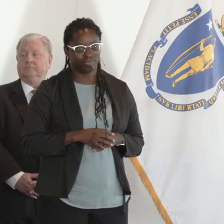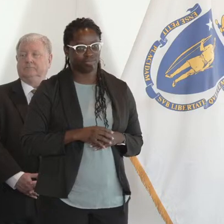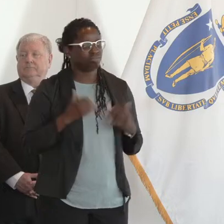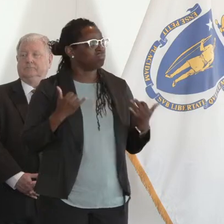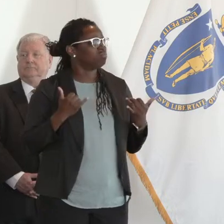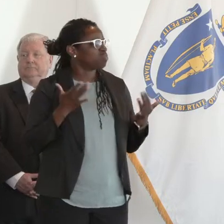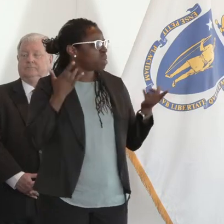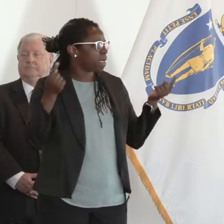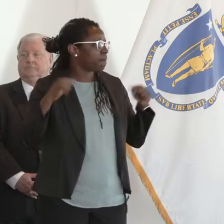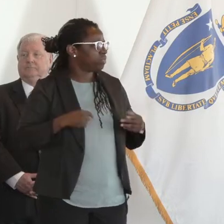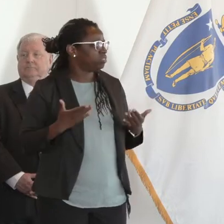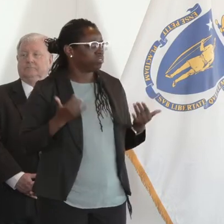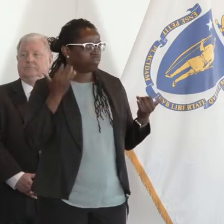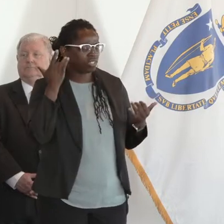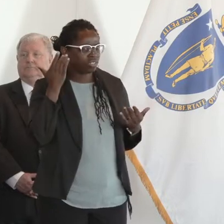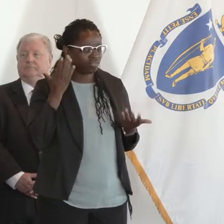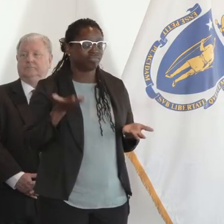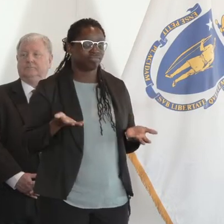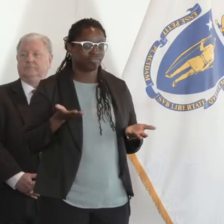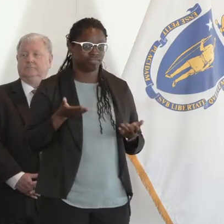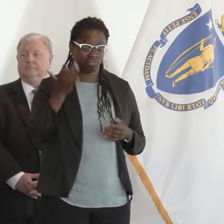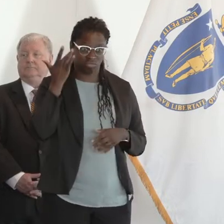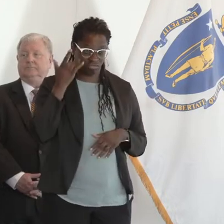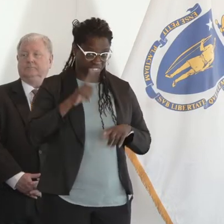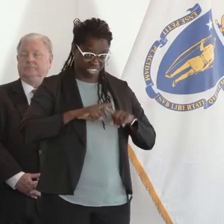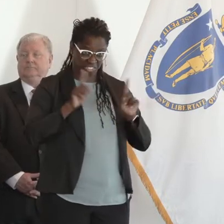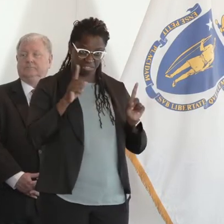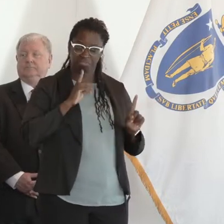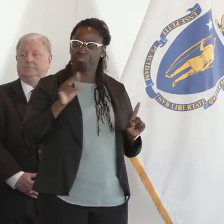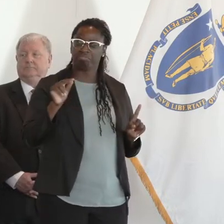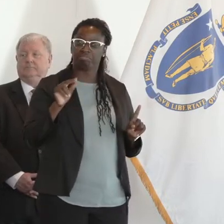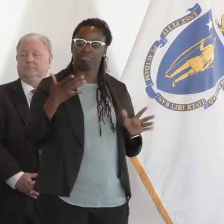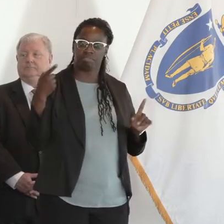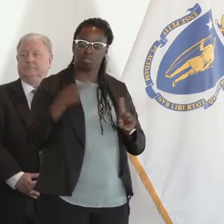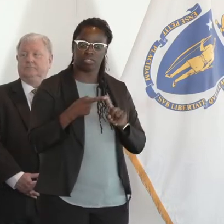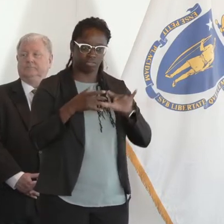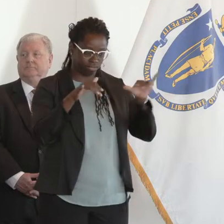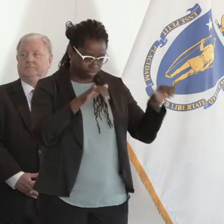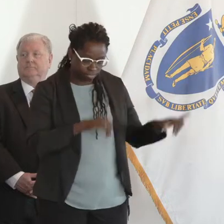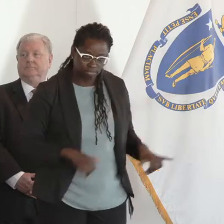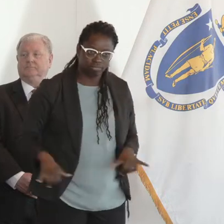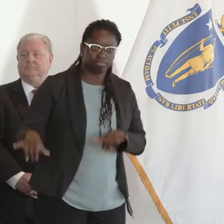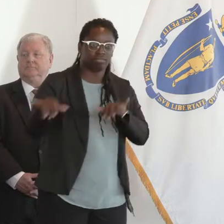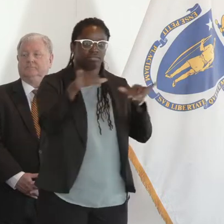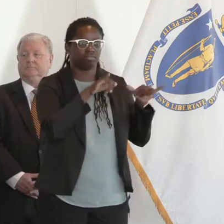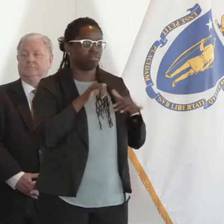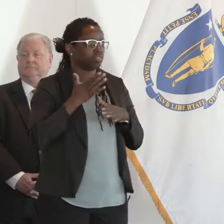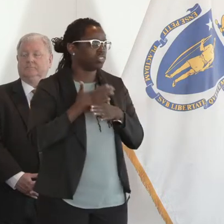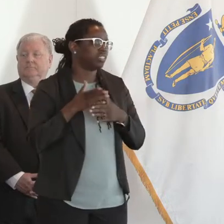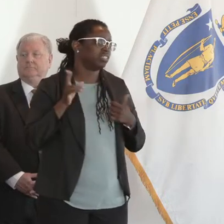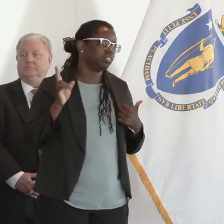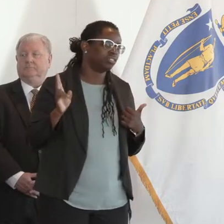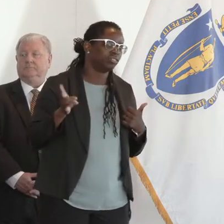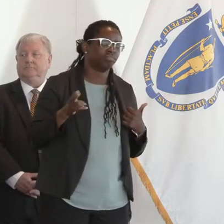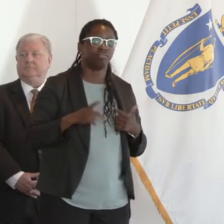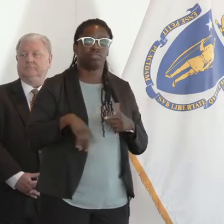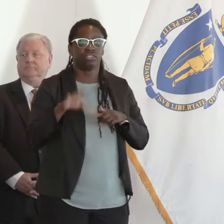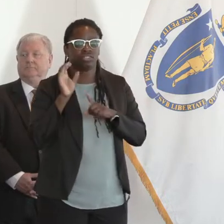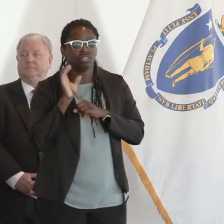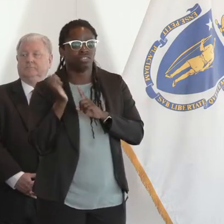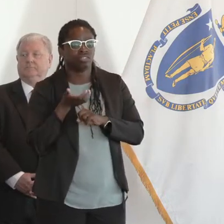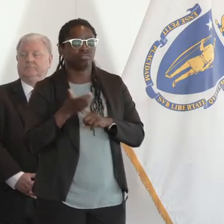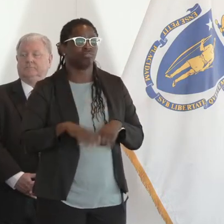but because of what we have in common. We share a history and a culture that's intertwined. We share